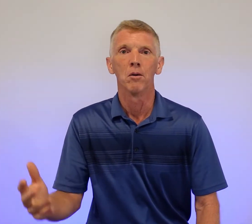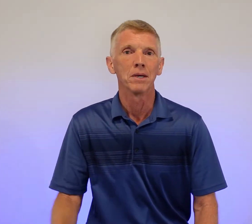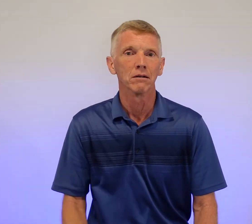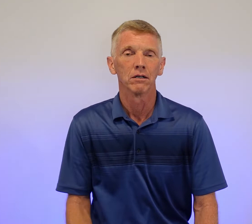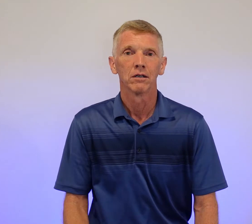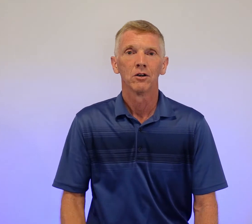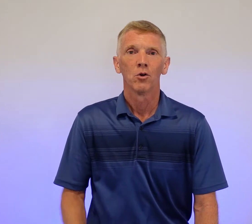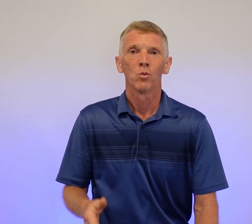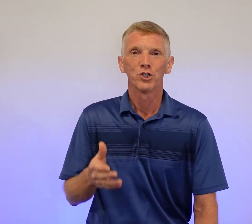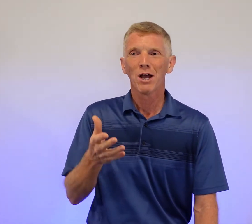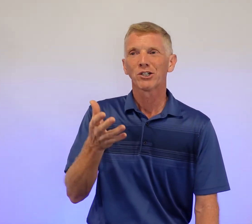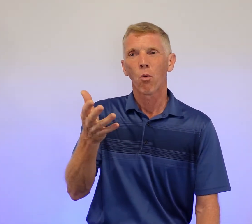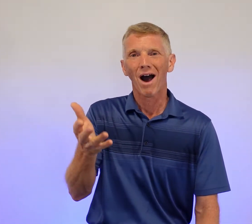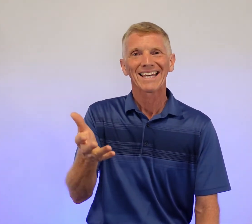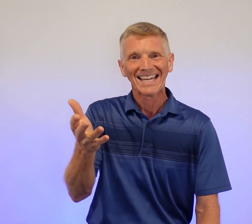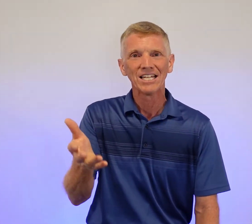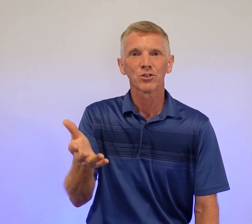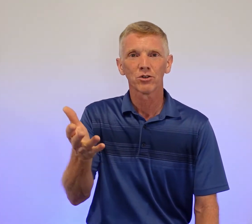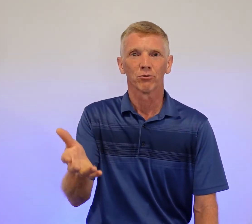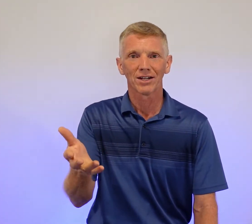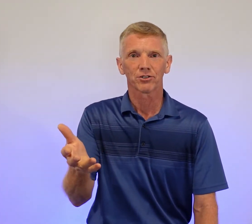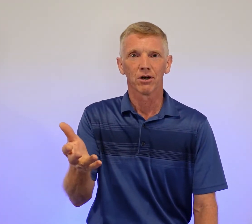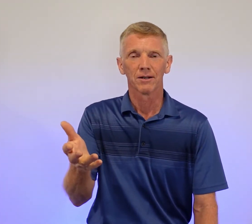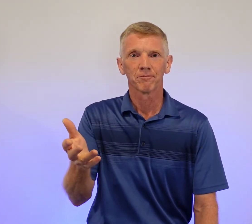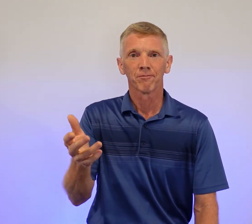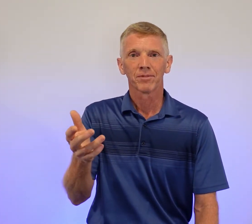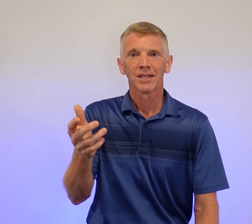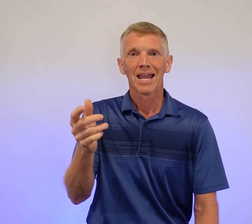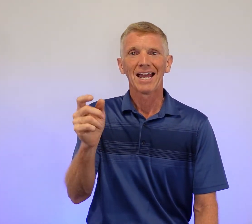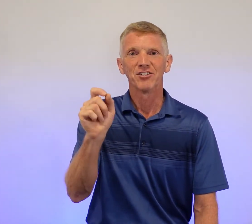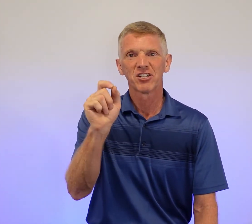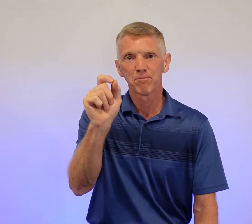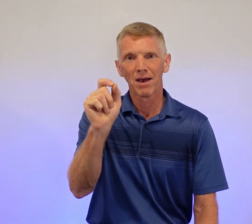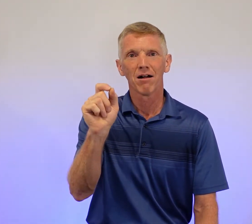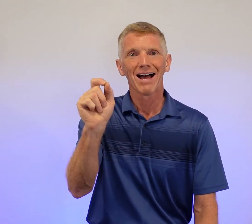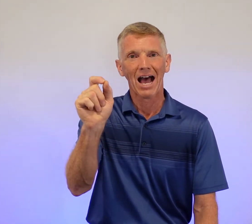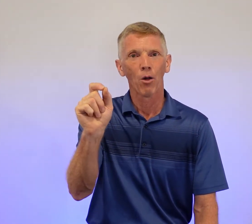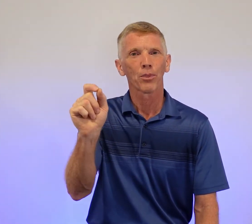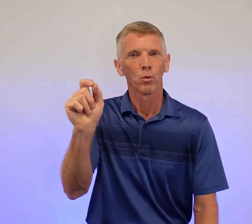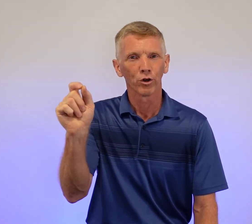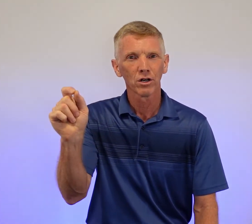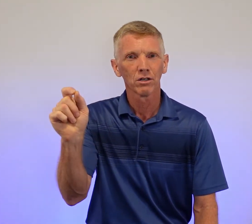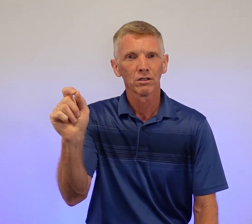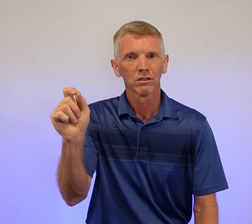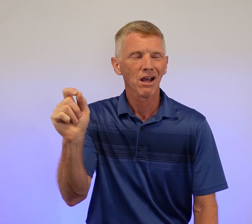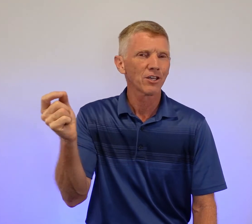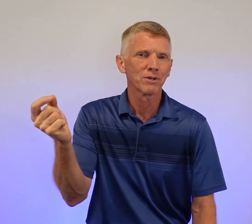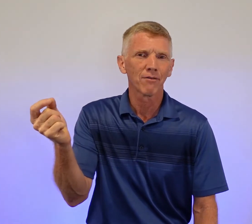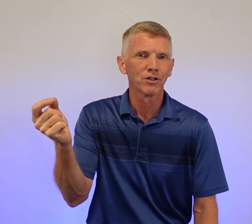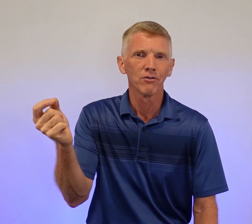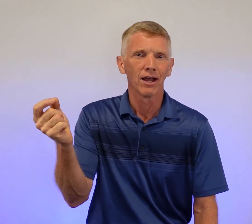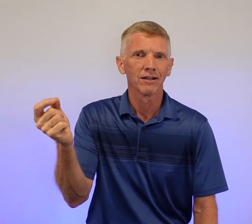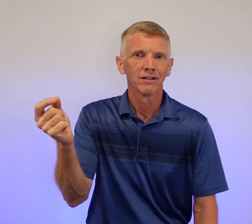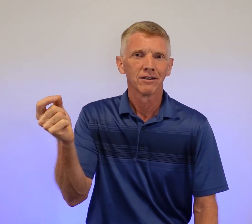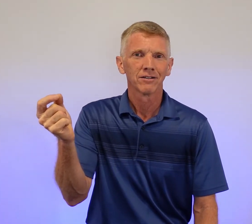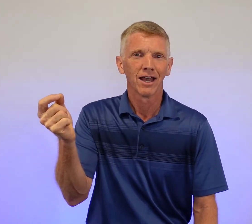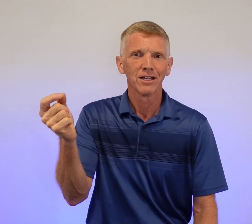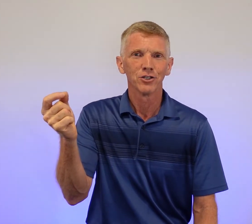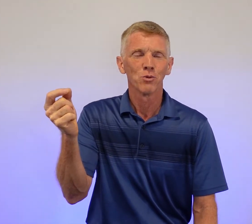meal? Would you actually walk into the restaurant and spell out the word? No, you would never do that, okay? You would